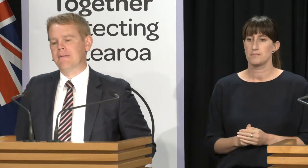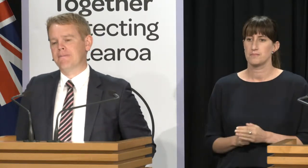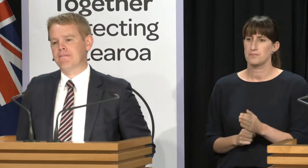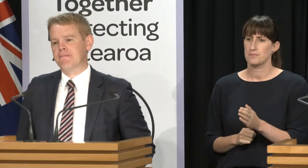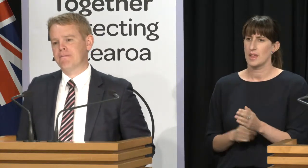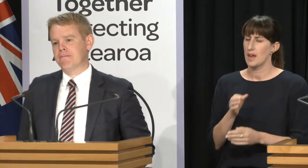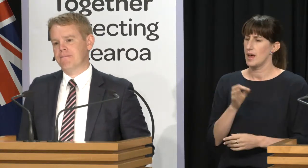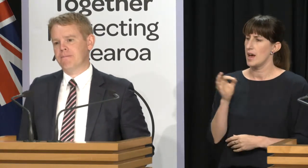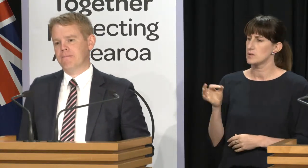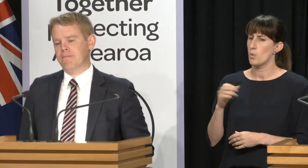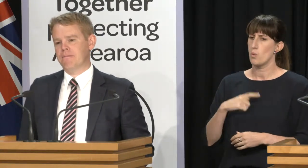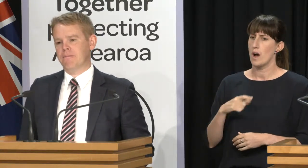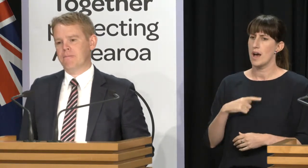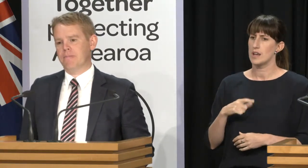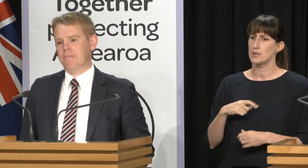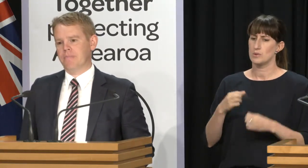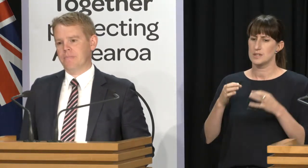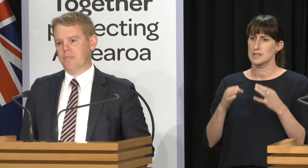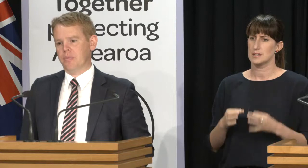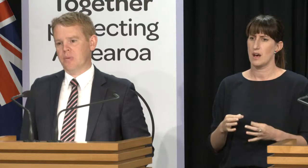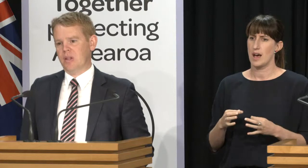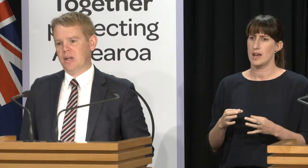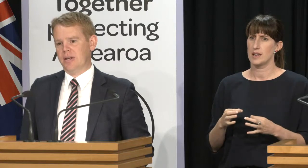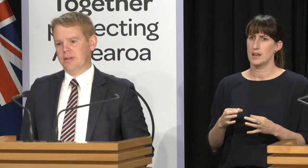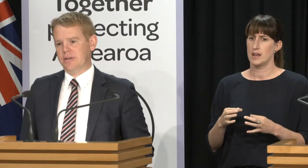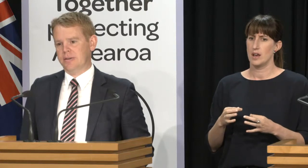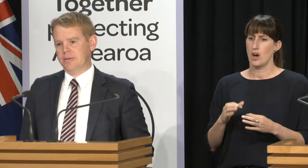made not to vaccinate the South